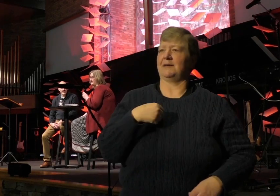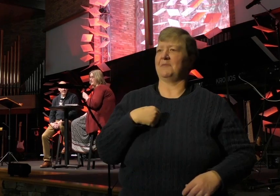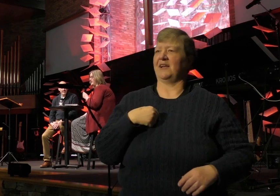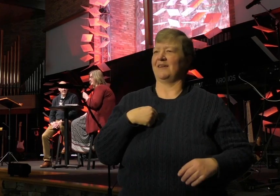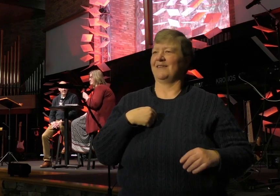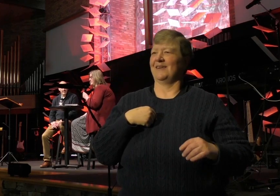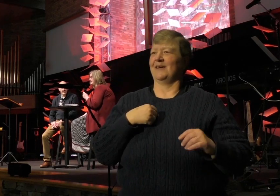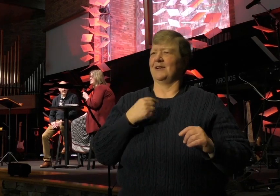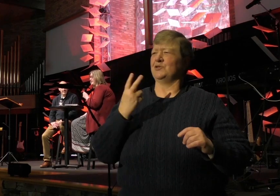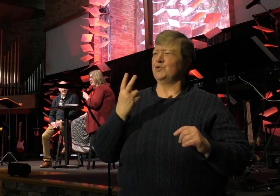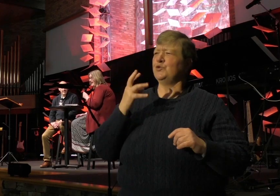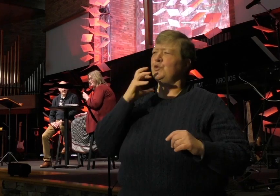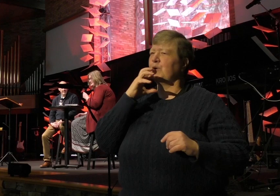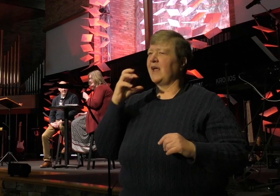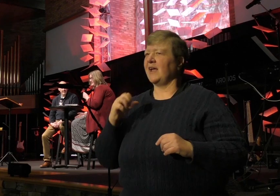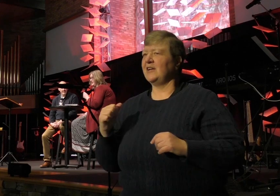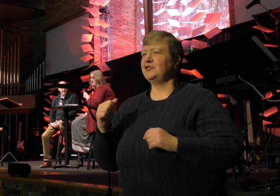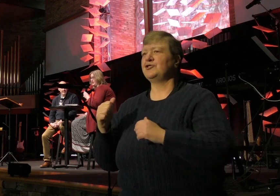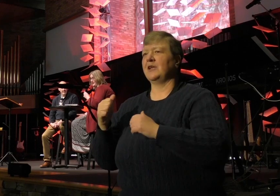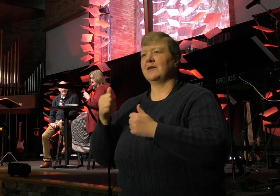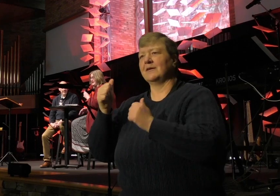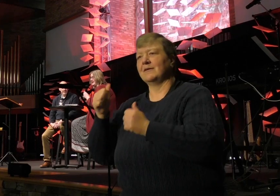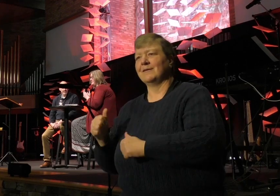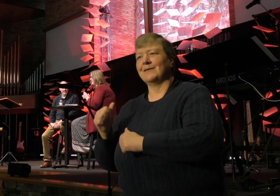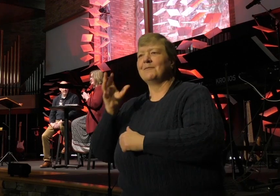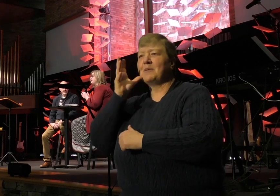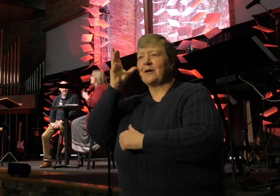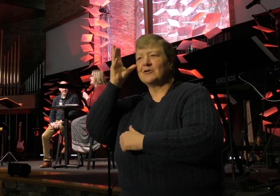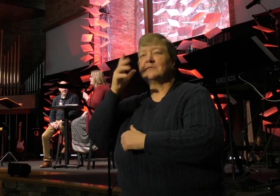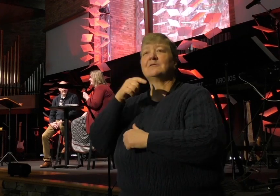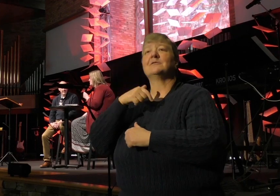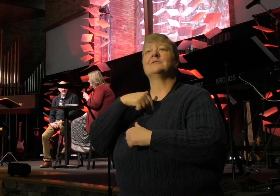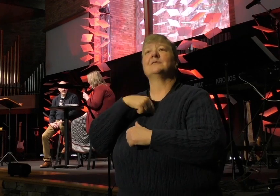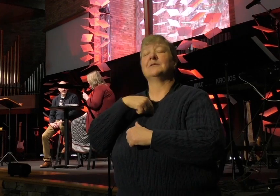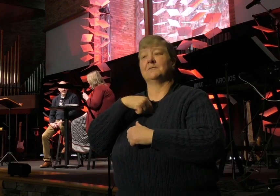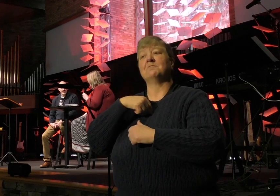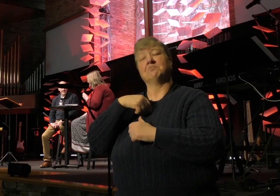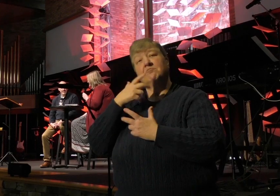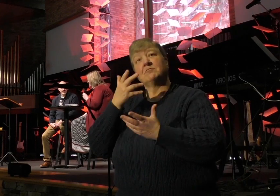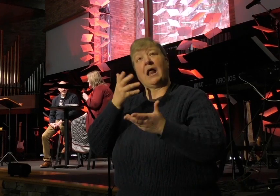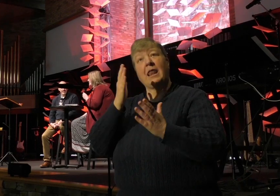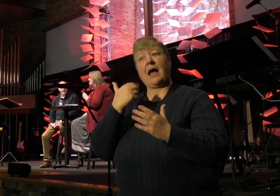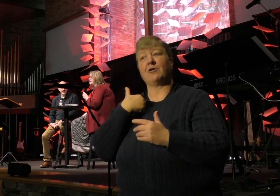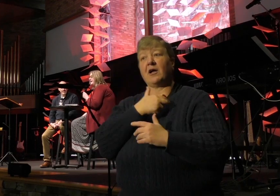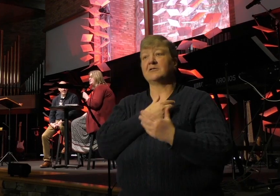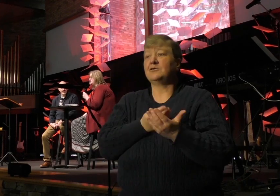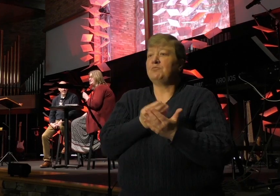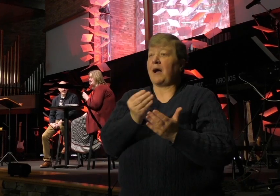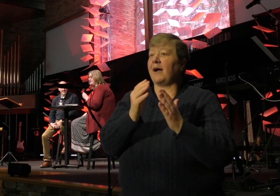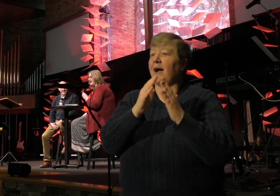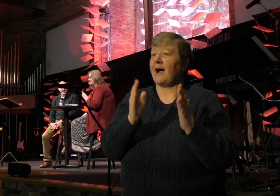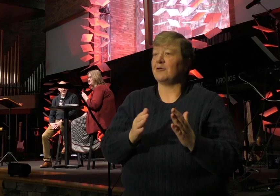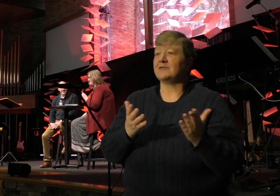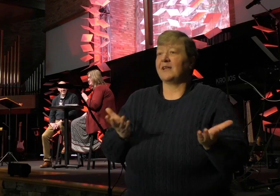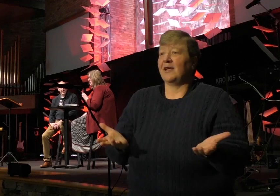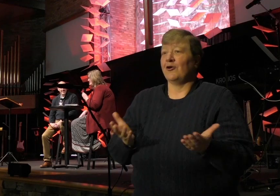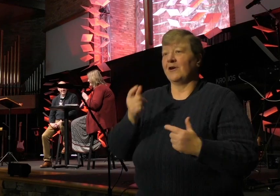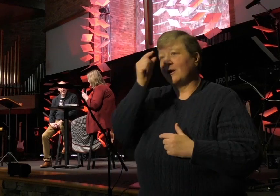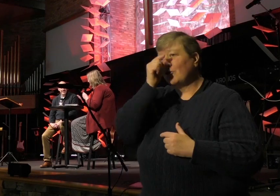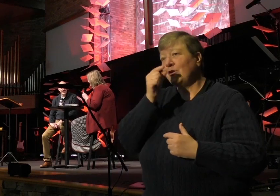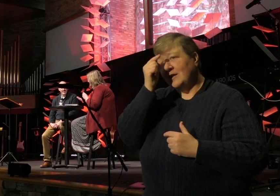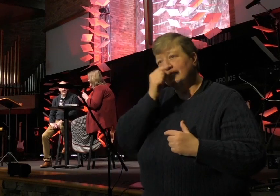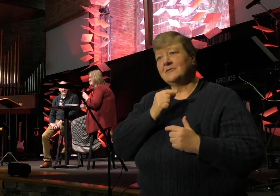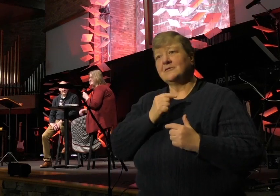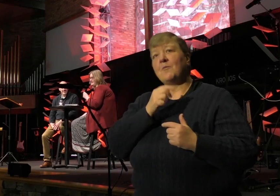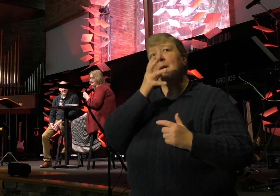COVID for us to buy a house together here in Greece. I came from Ontario County. And the house was a double house, so they were able